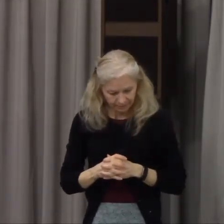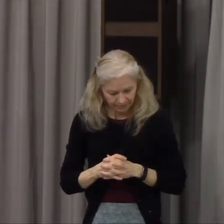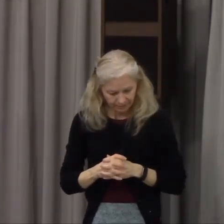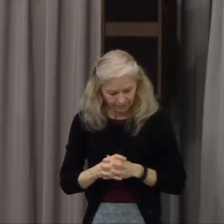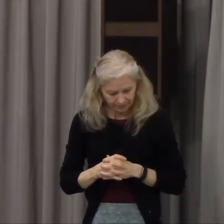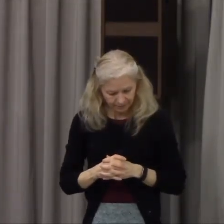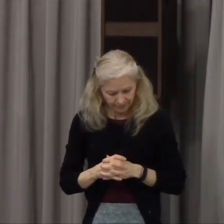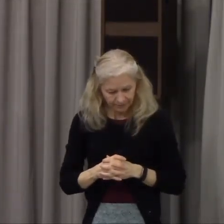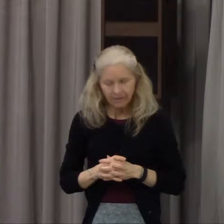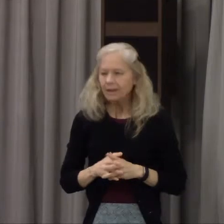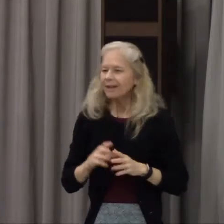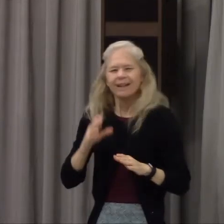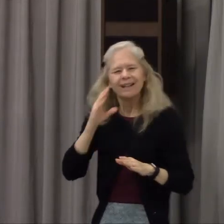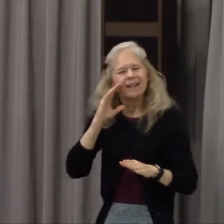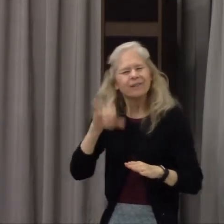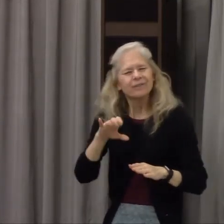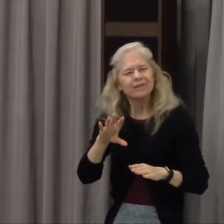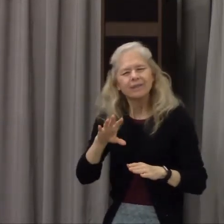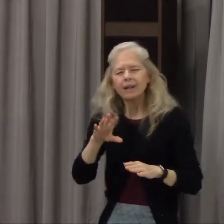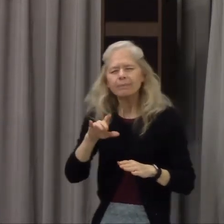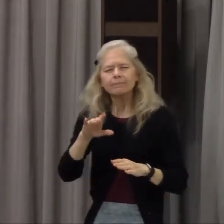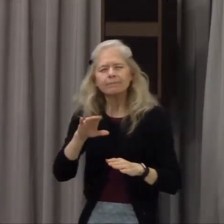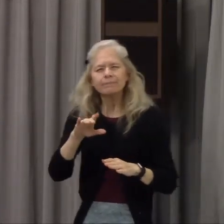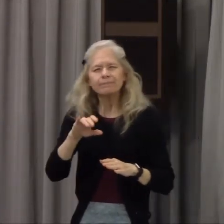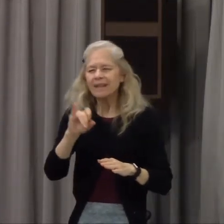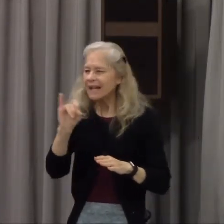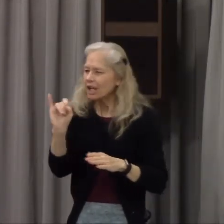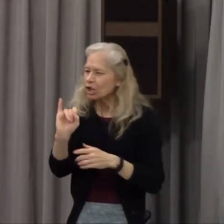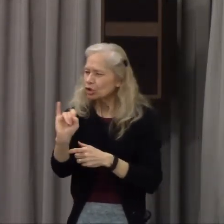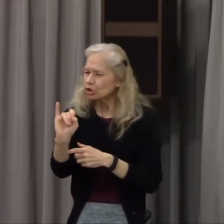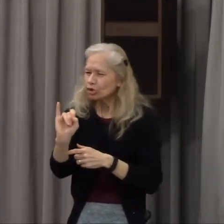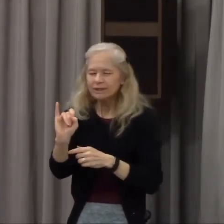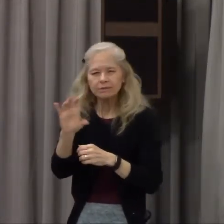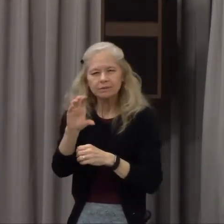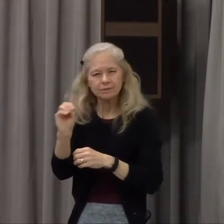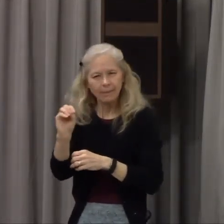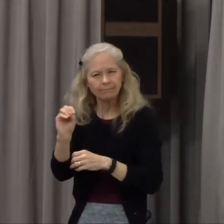Some of the insurance companies have these things you put in your car in there. See, I think what would they call them?